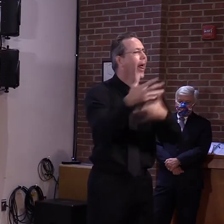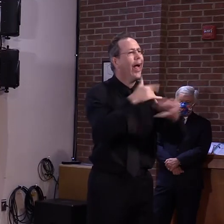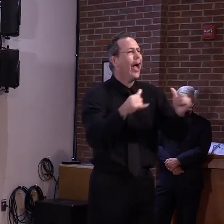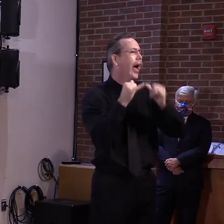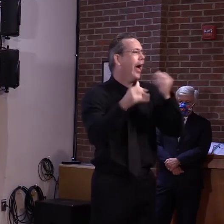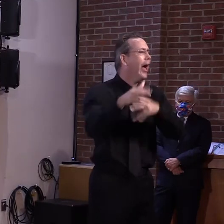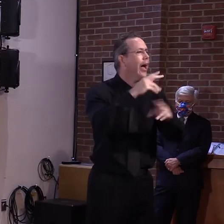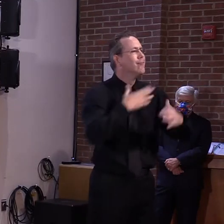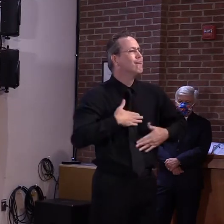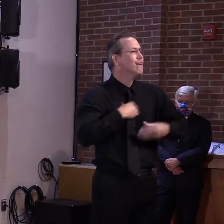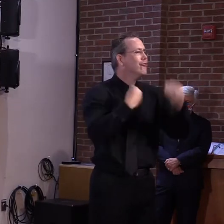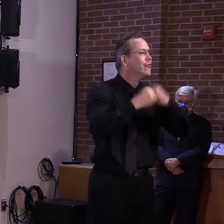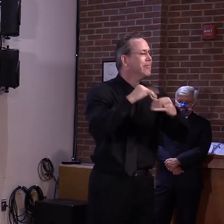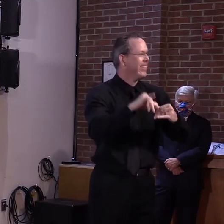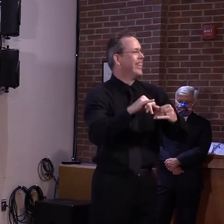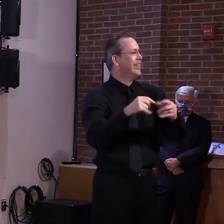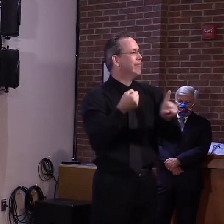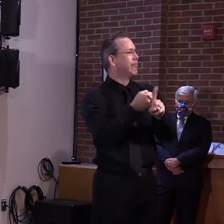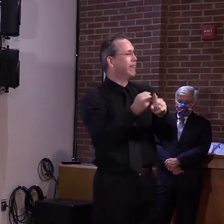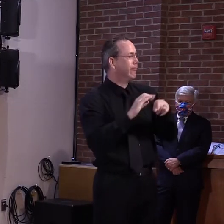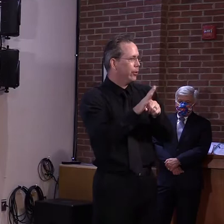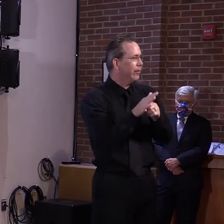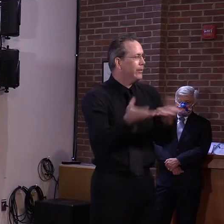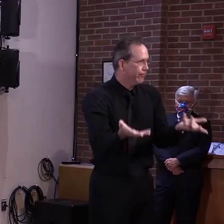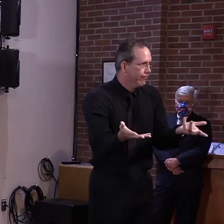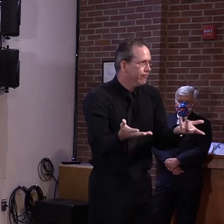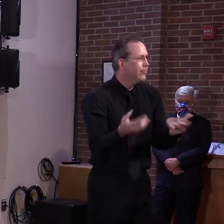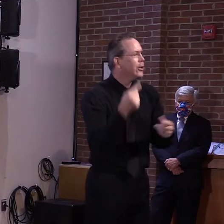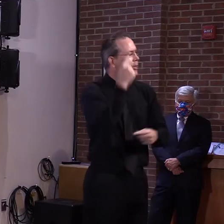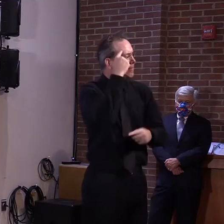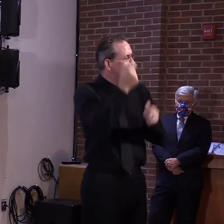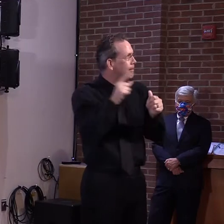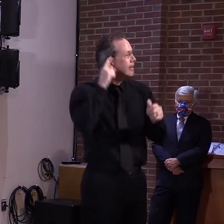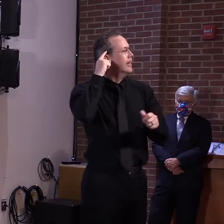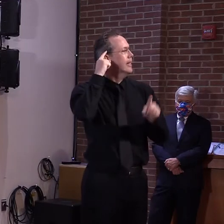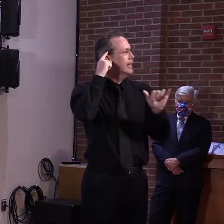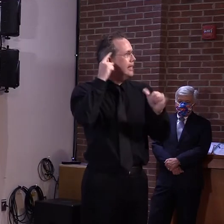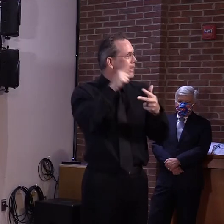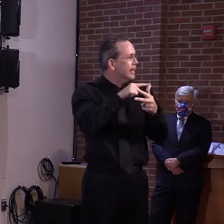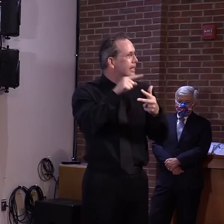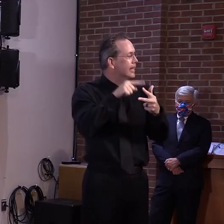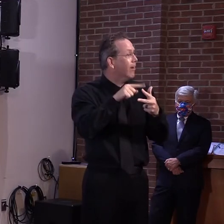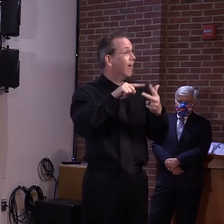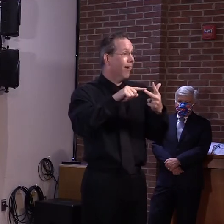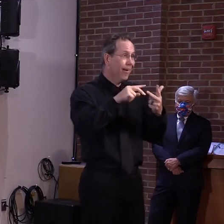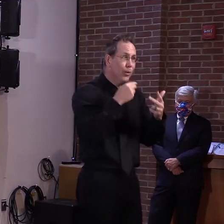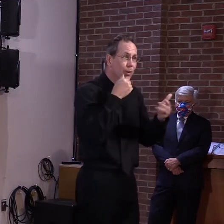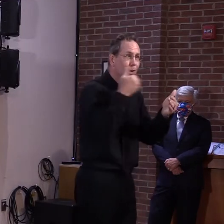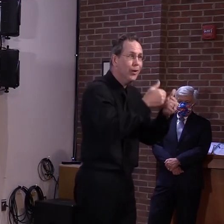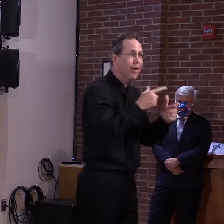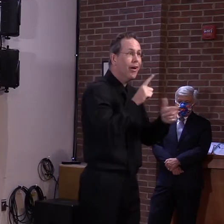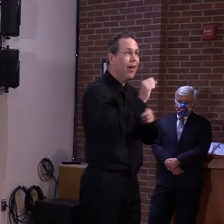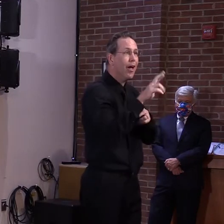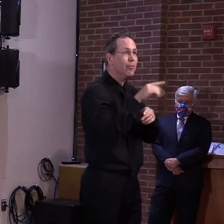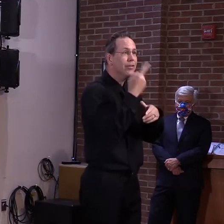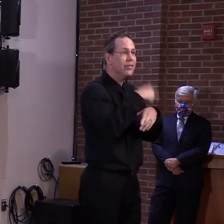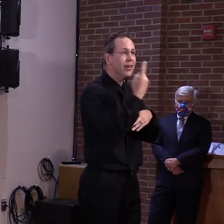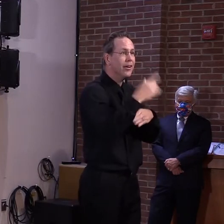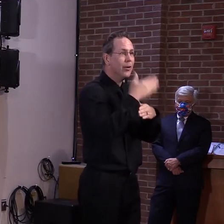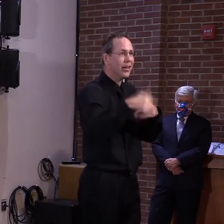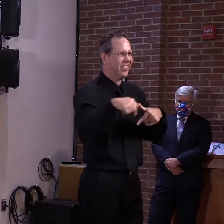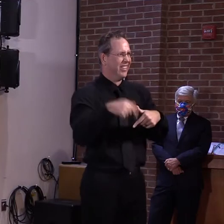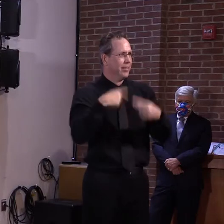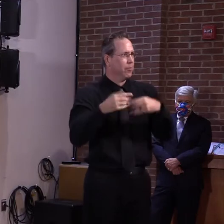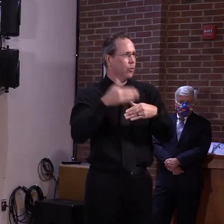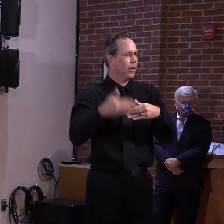nation saw in terms of increases. So just another reminder to be safe this weekend. Turning to the data that we have